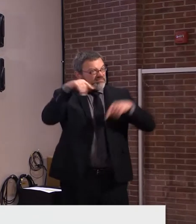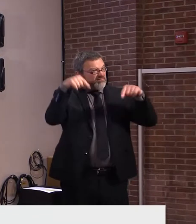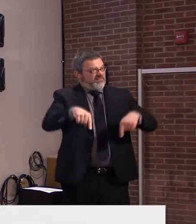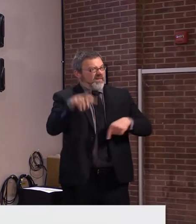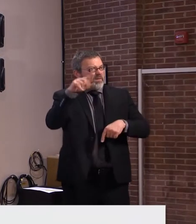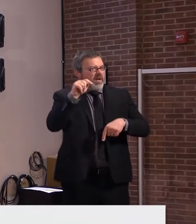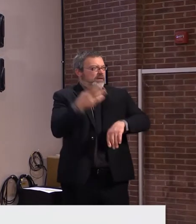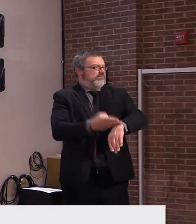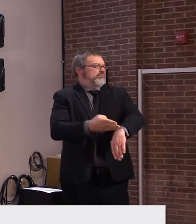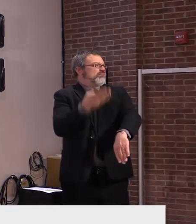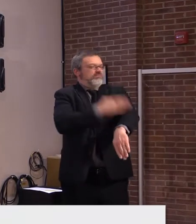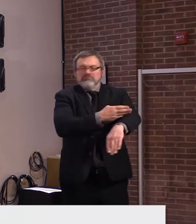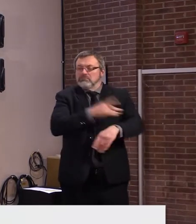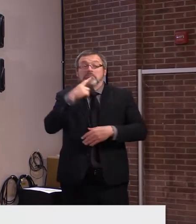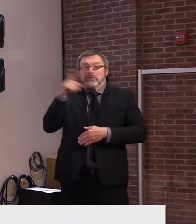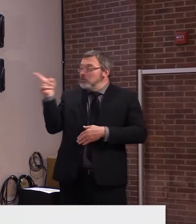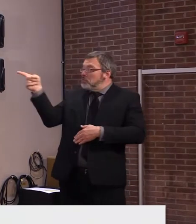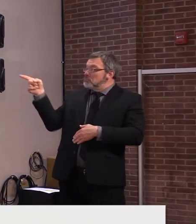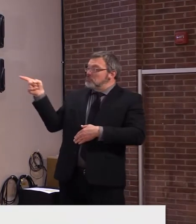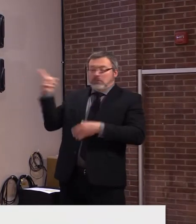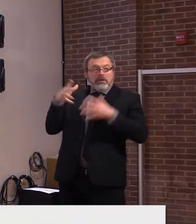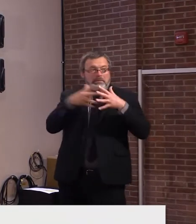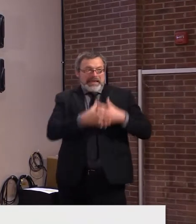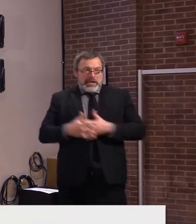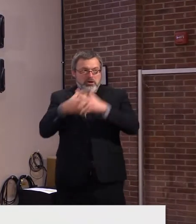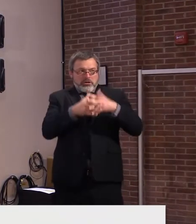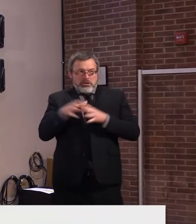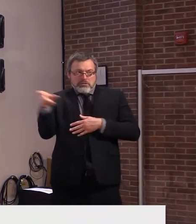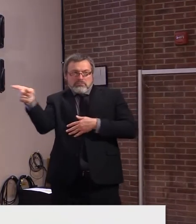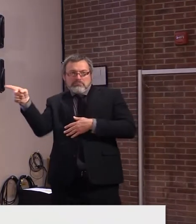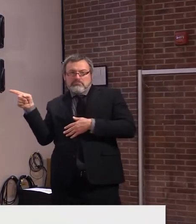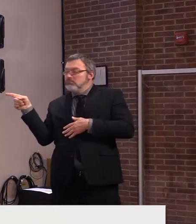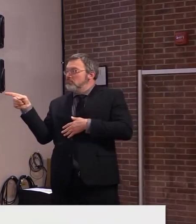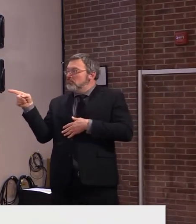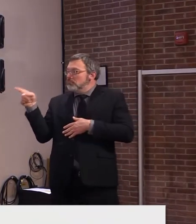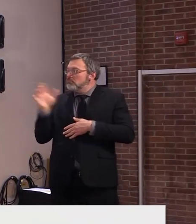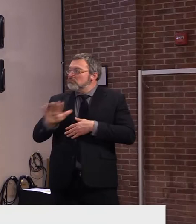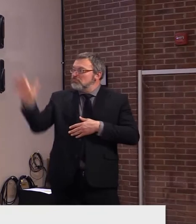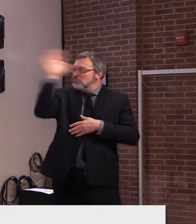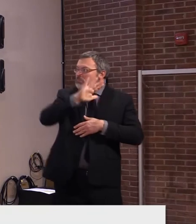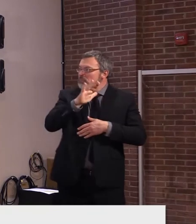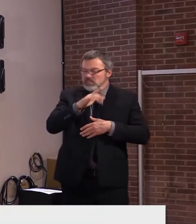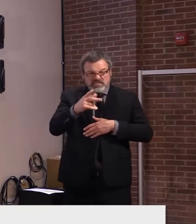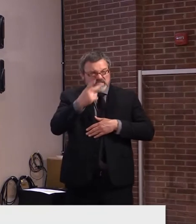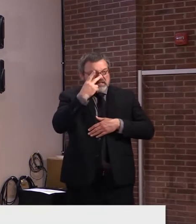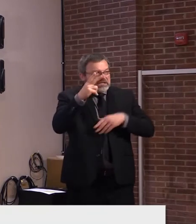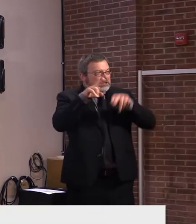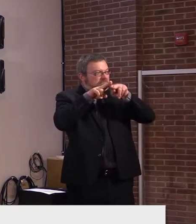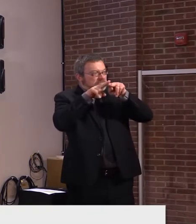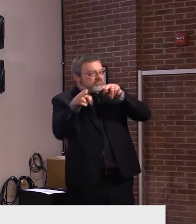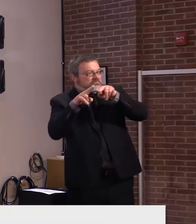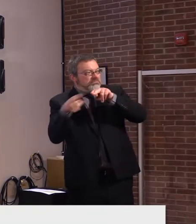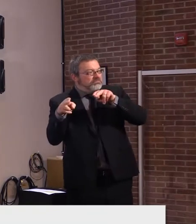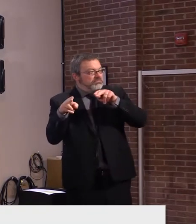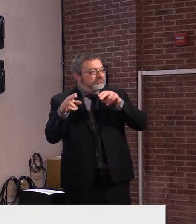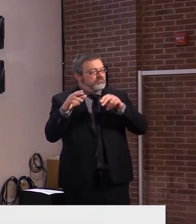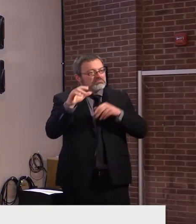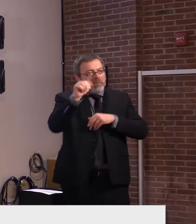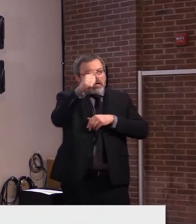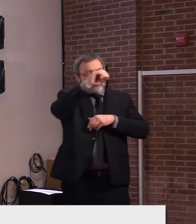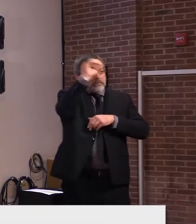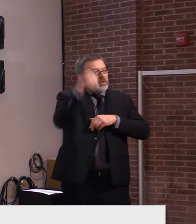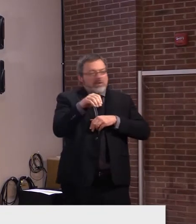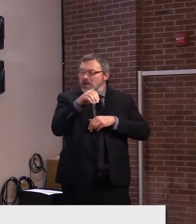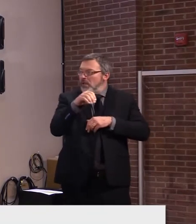down over the last week. Each of those metrics has decreased over 10%. So again, good improvement across the